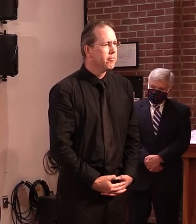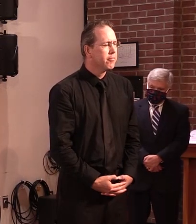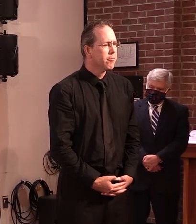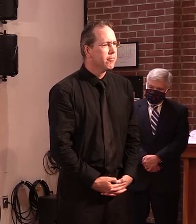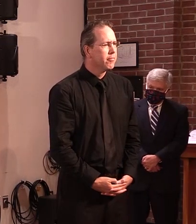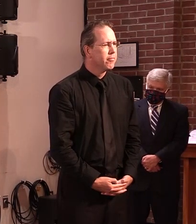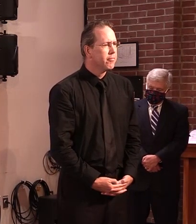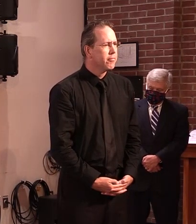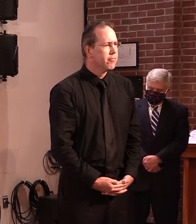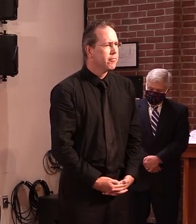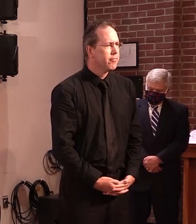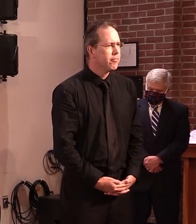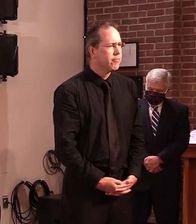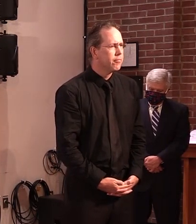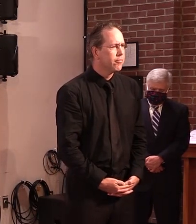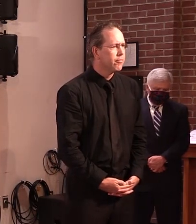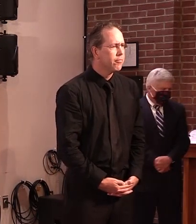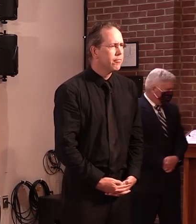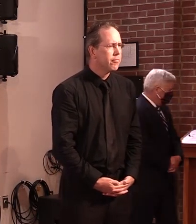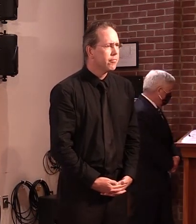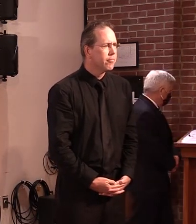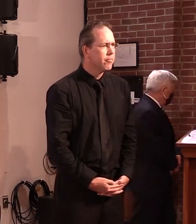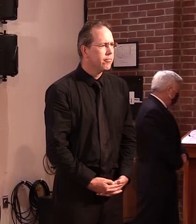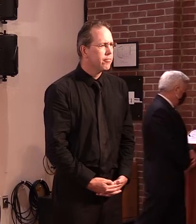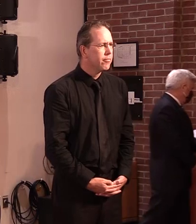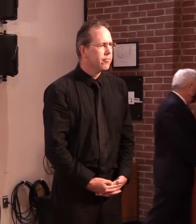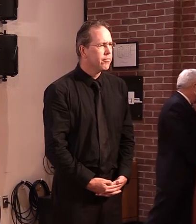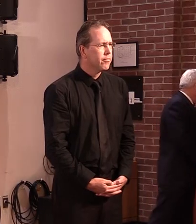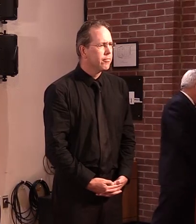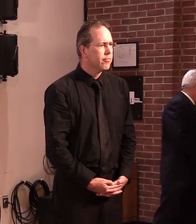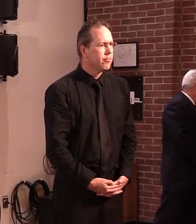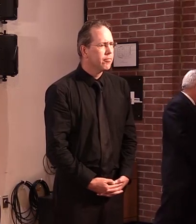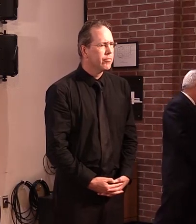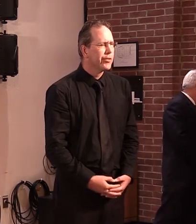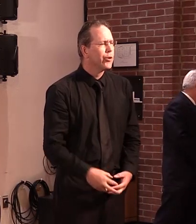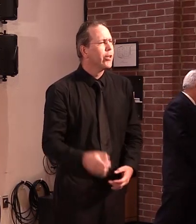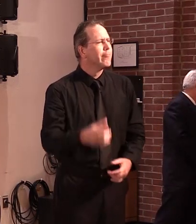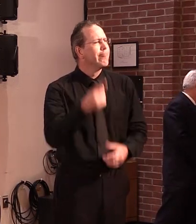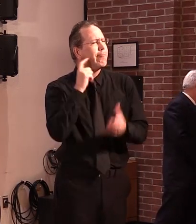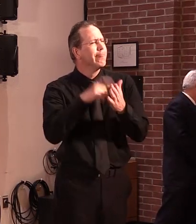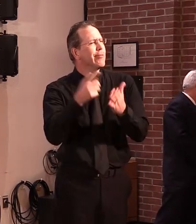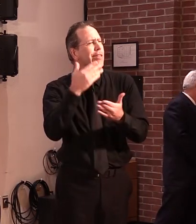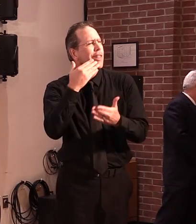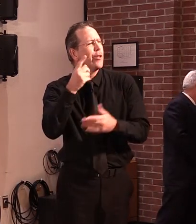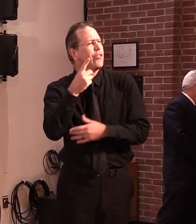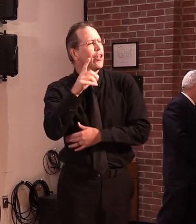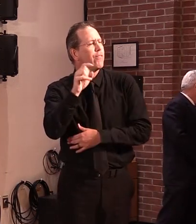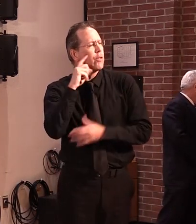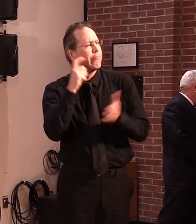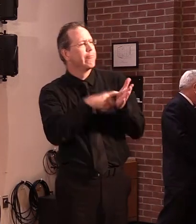where Waterbury is. I had one quick question on the way you described